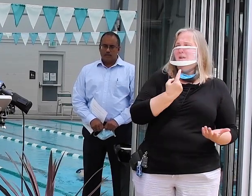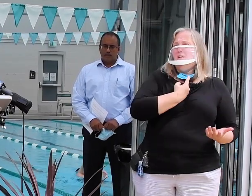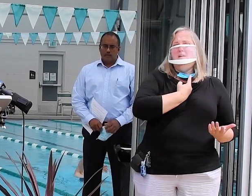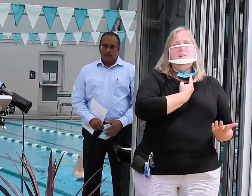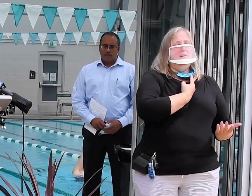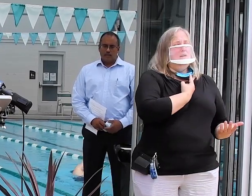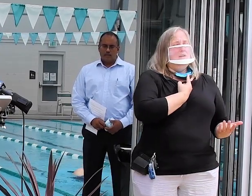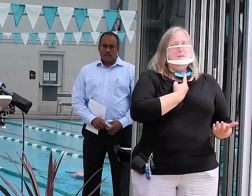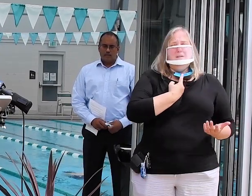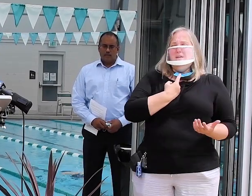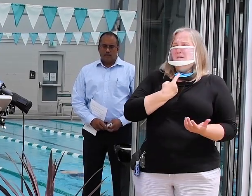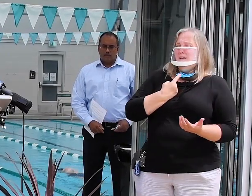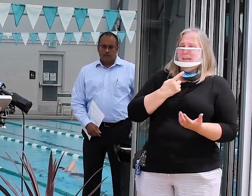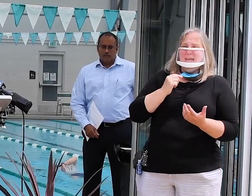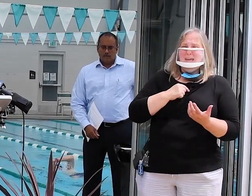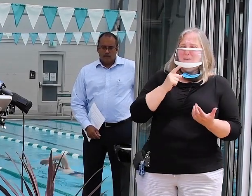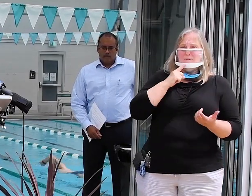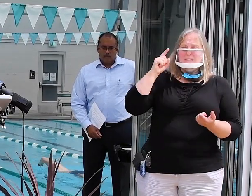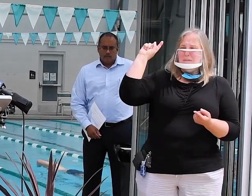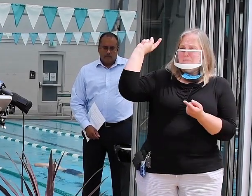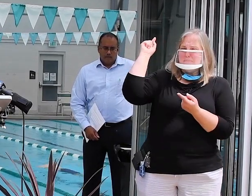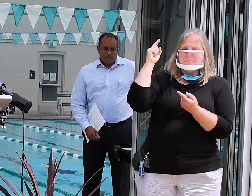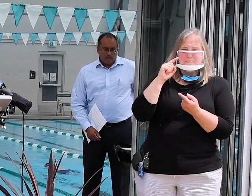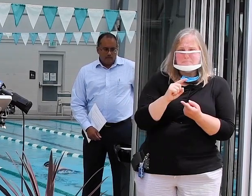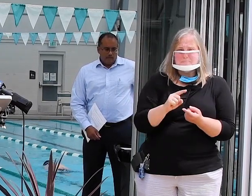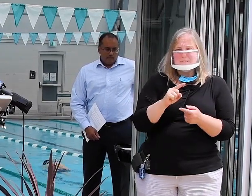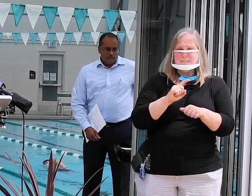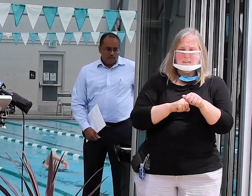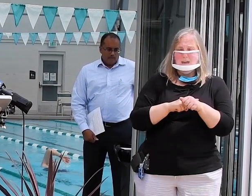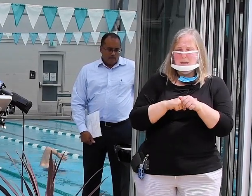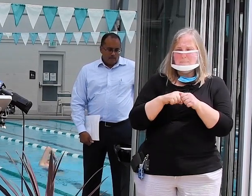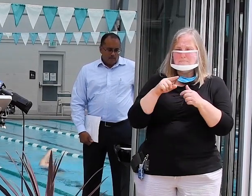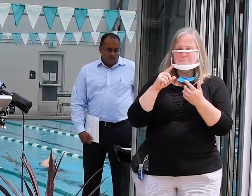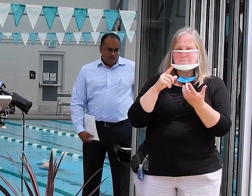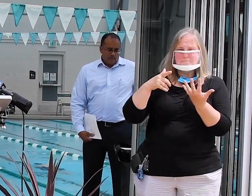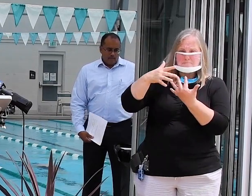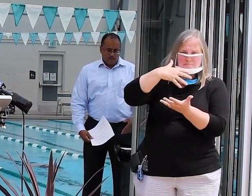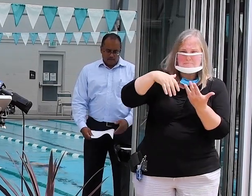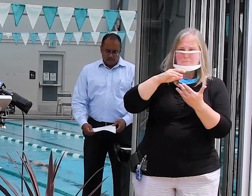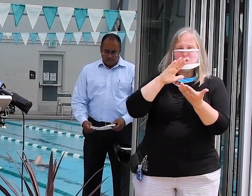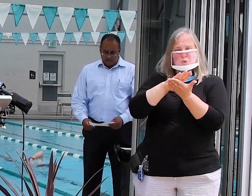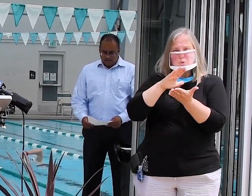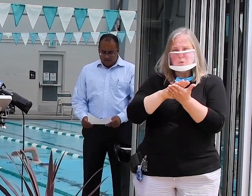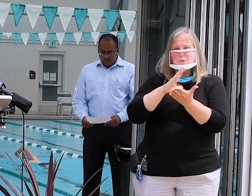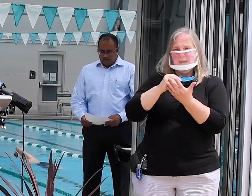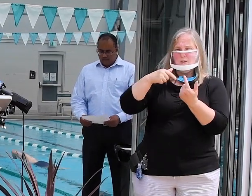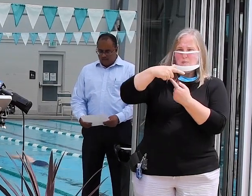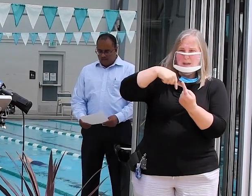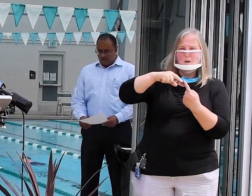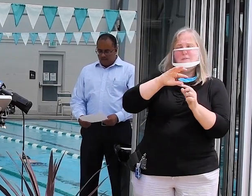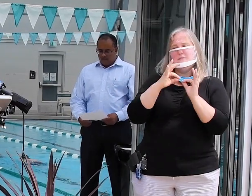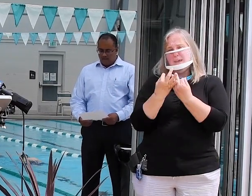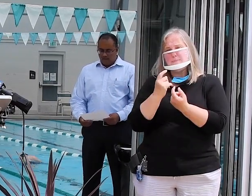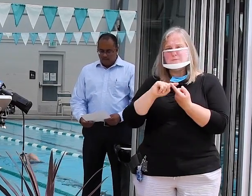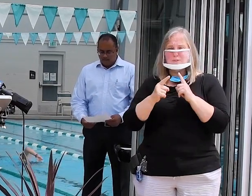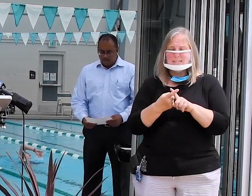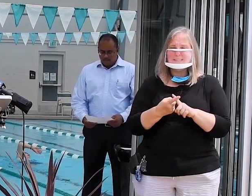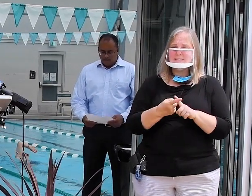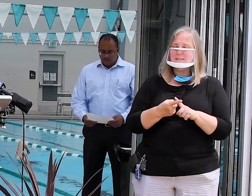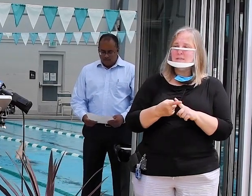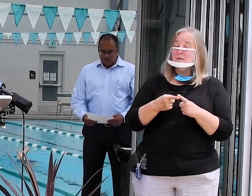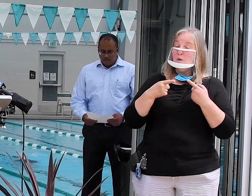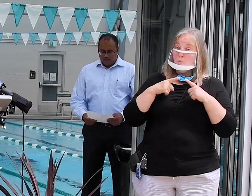lonely and spending less time in school and around families and friends. While